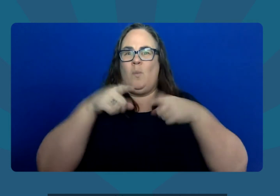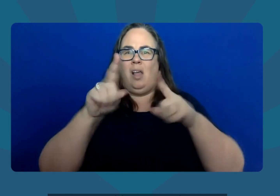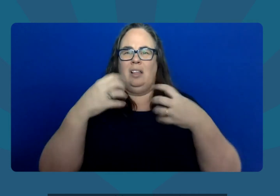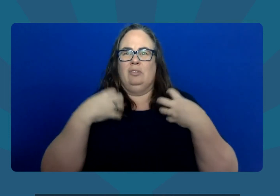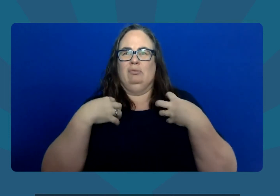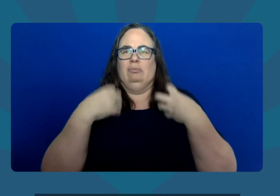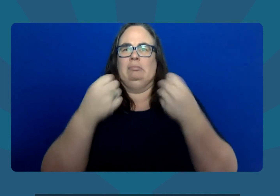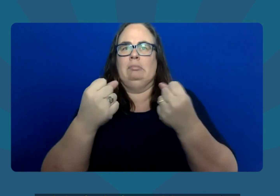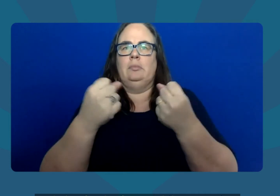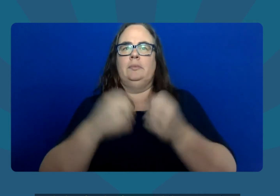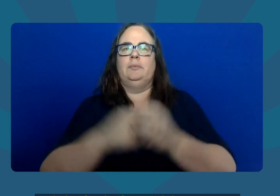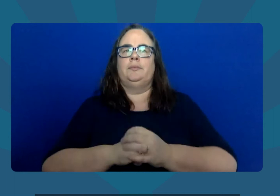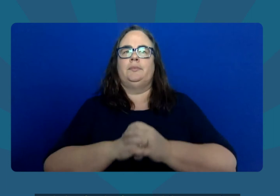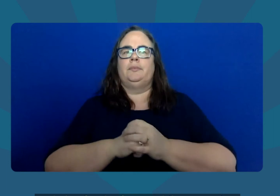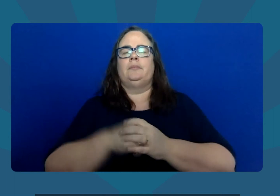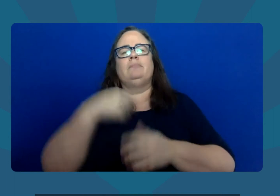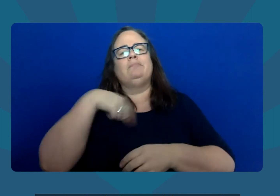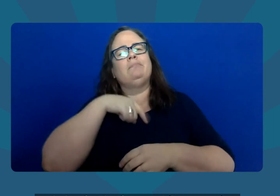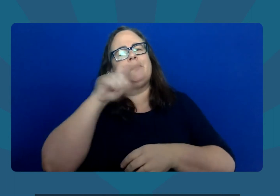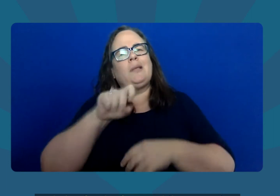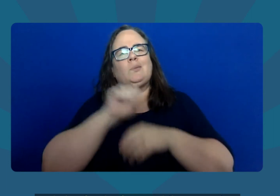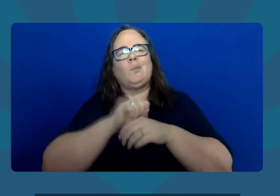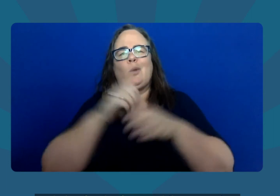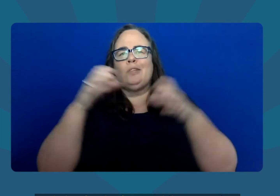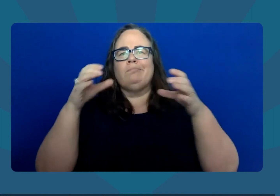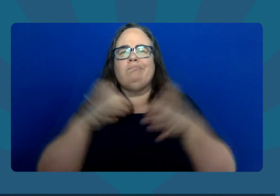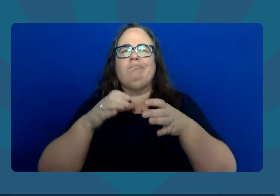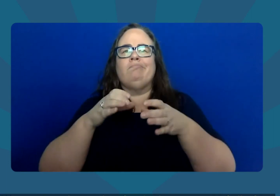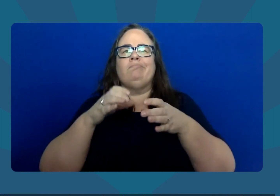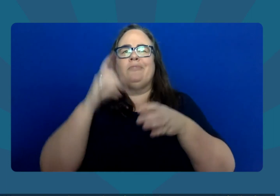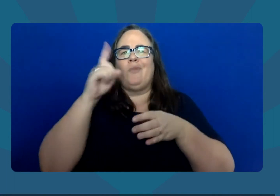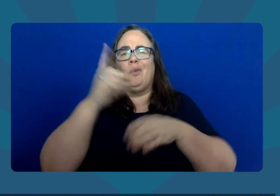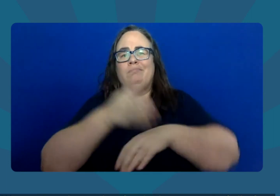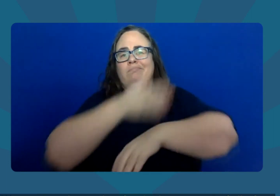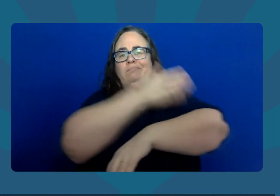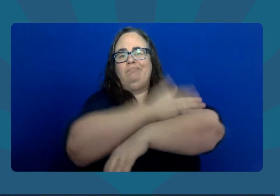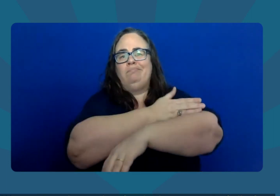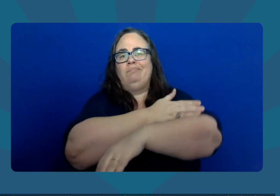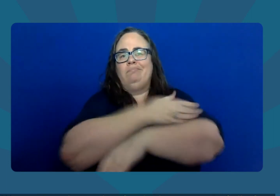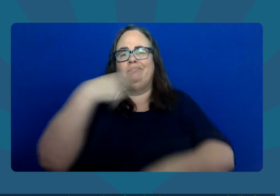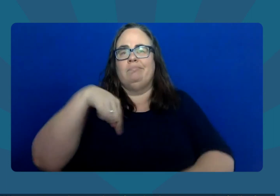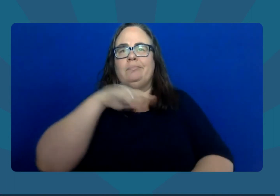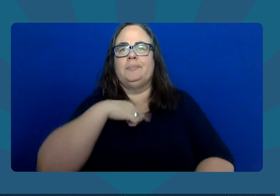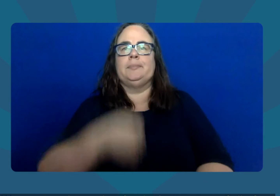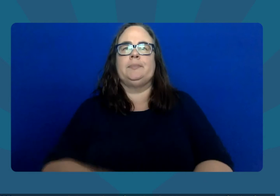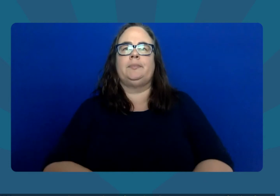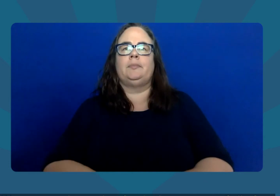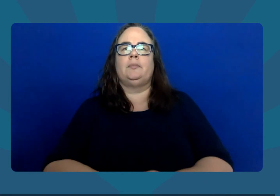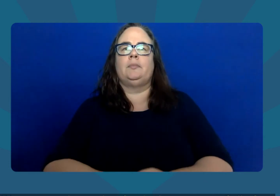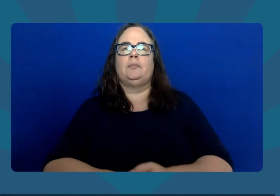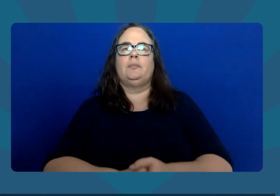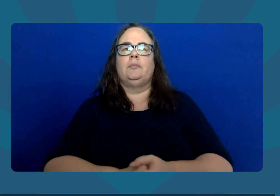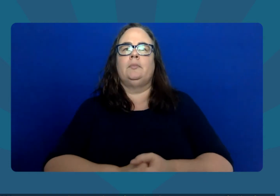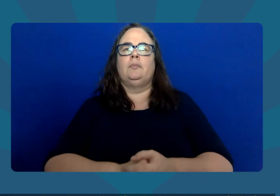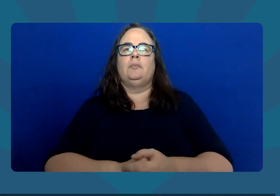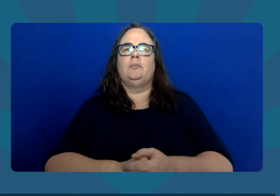environment, and plan for the future while recovering. We must work together for the betterment of all of us.